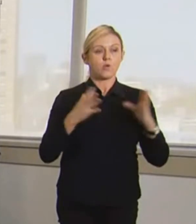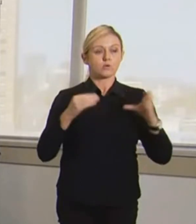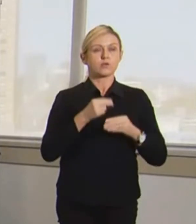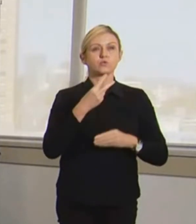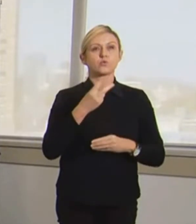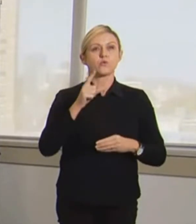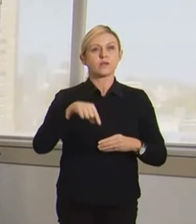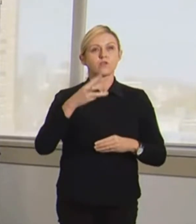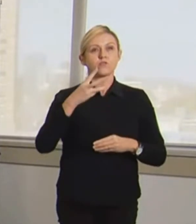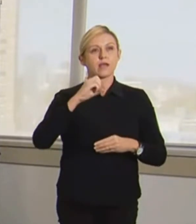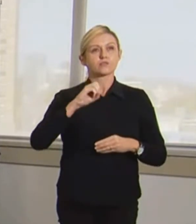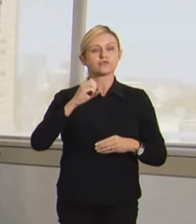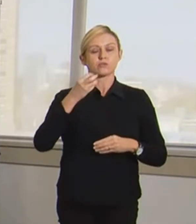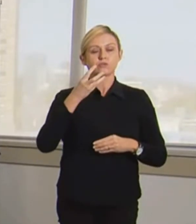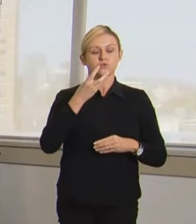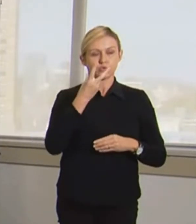2,306